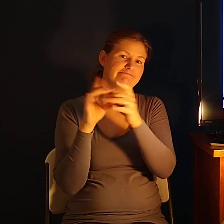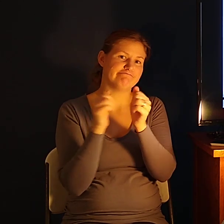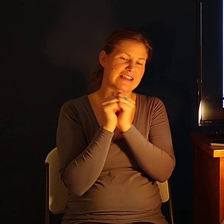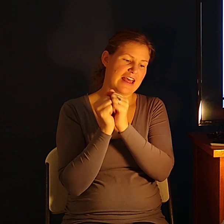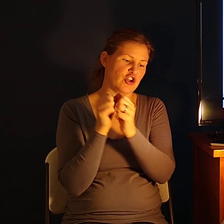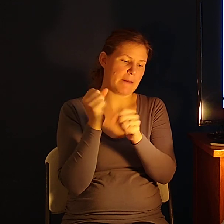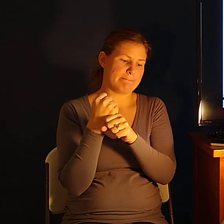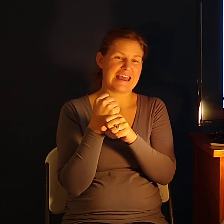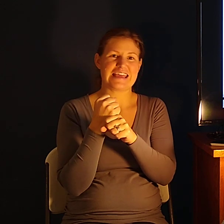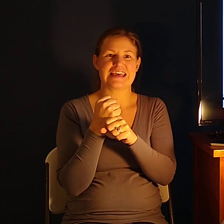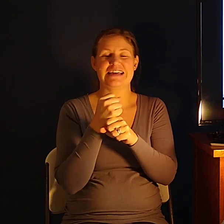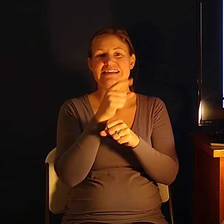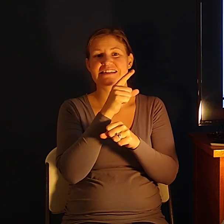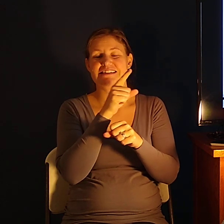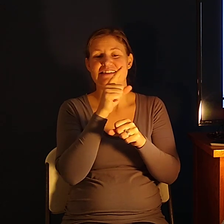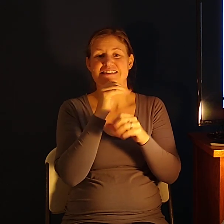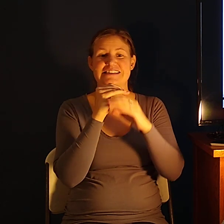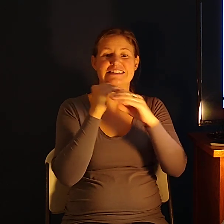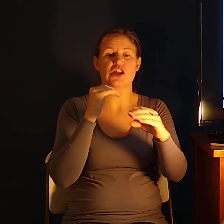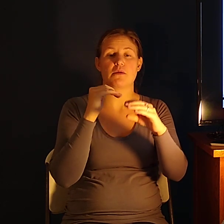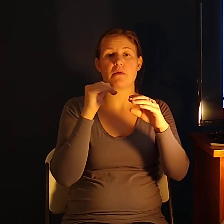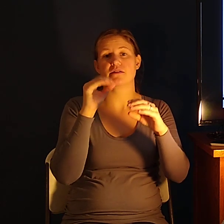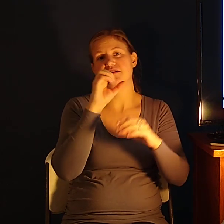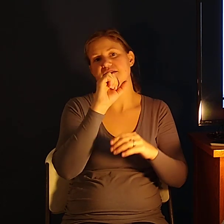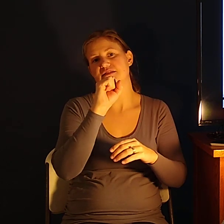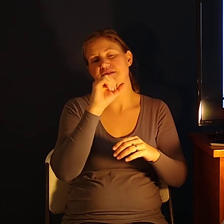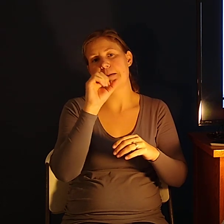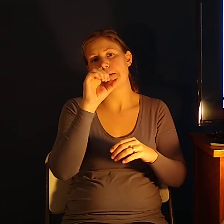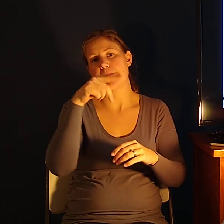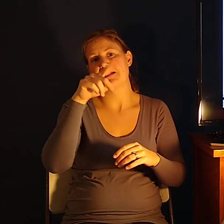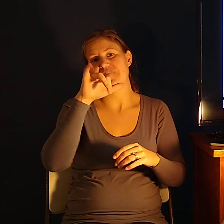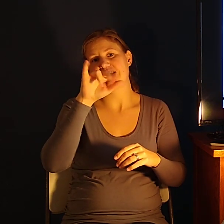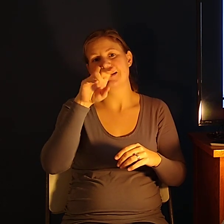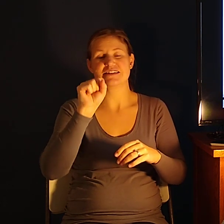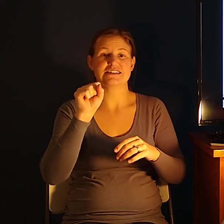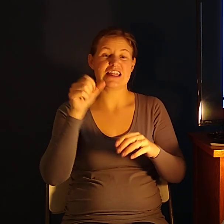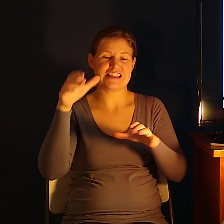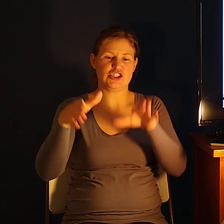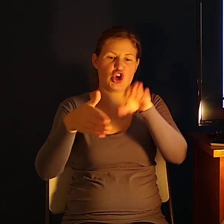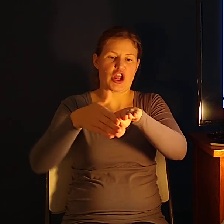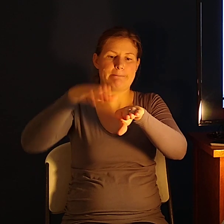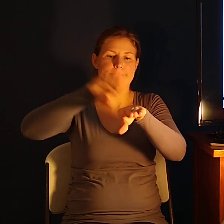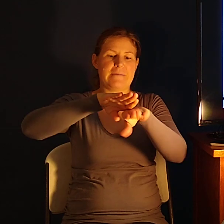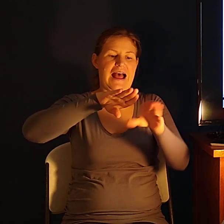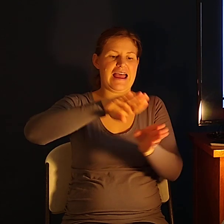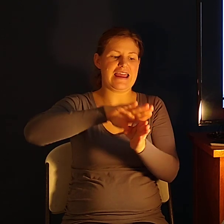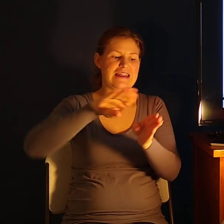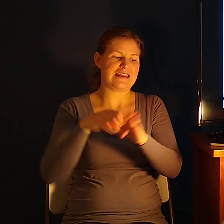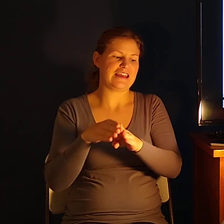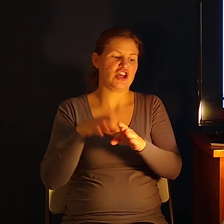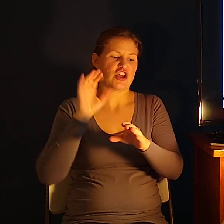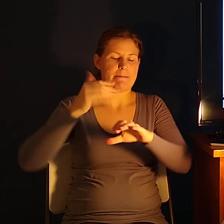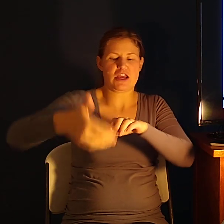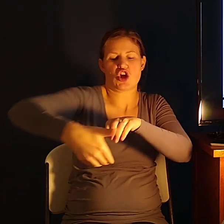single planes. As these are combined, the resulting structure can be covered with a variety of materials